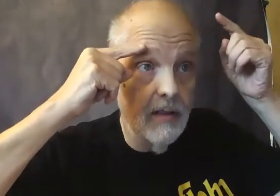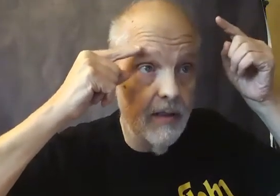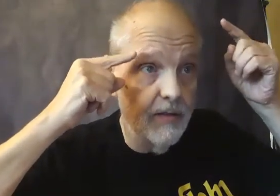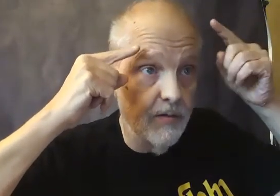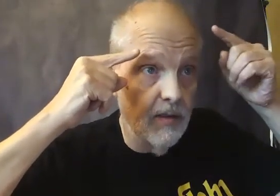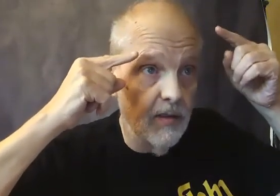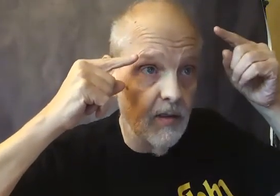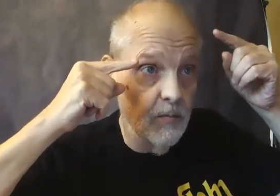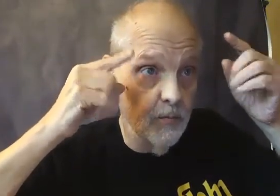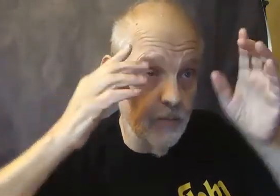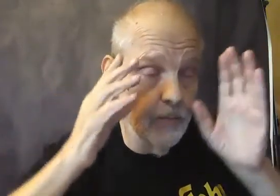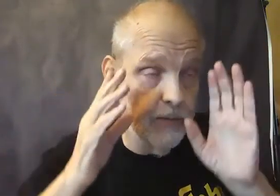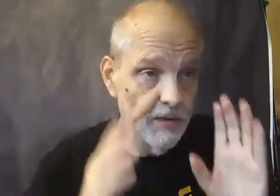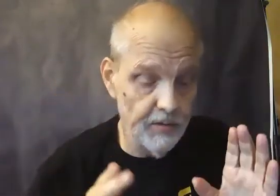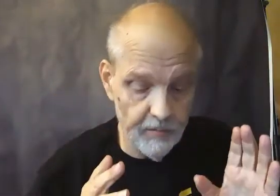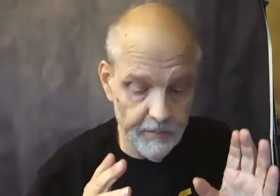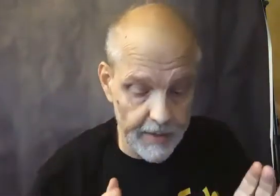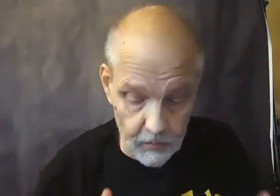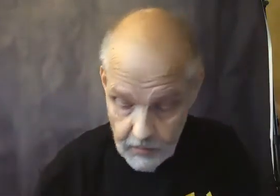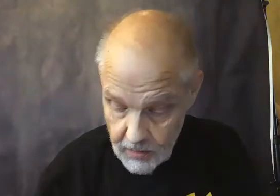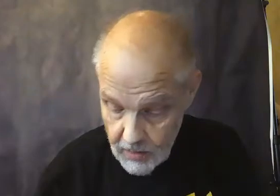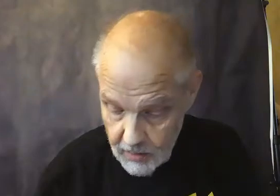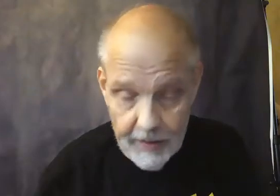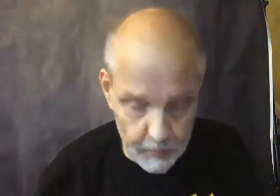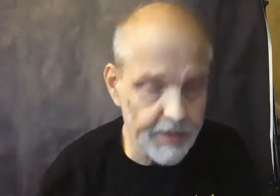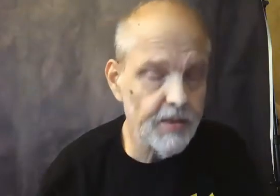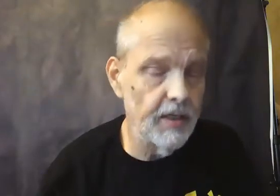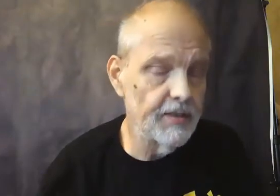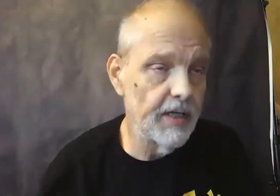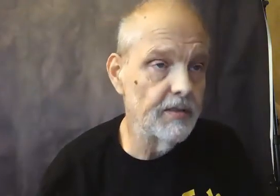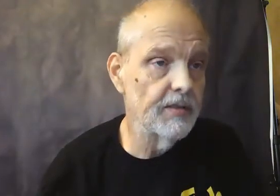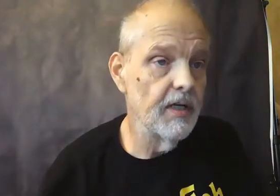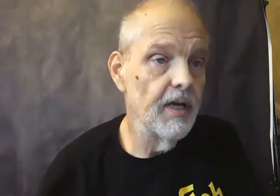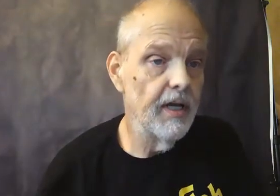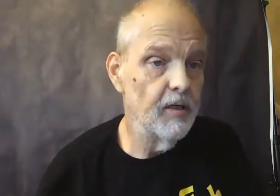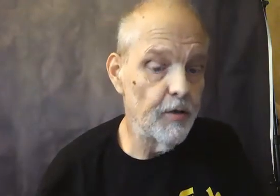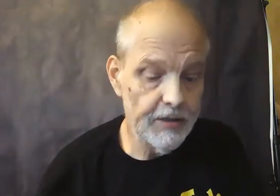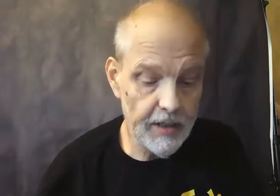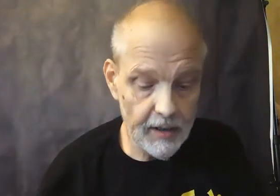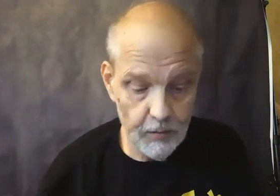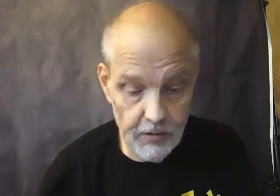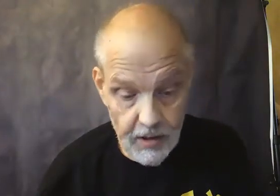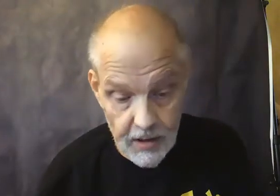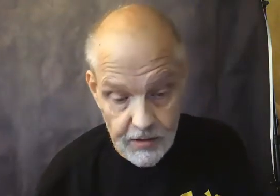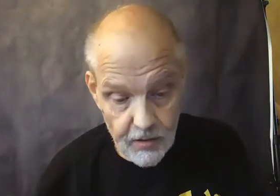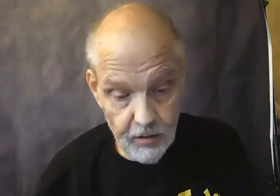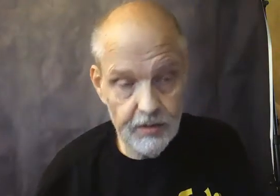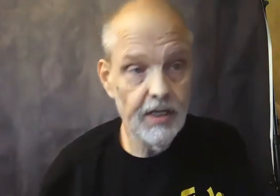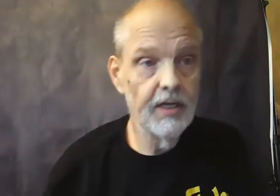it is in position final position in a sentence in American Sign Language. So you would